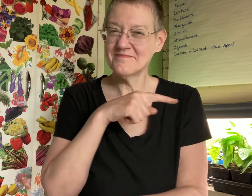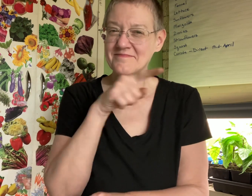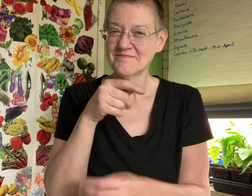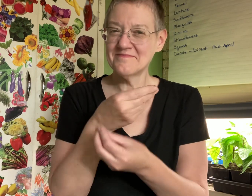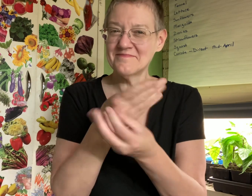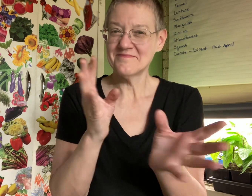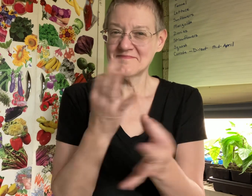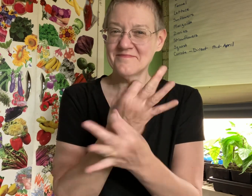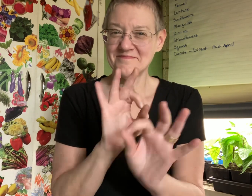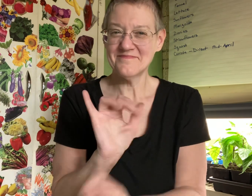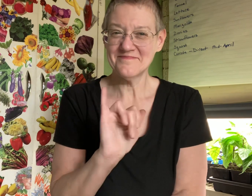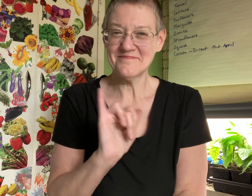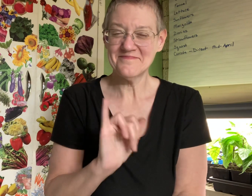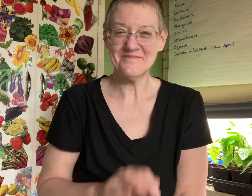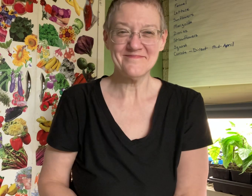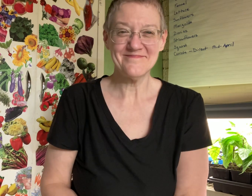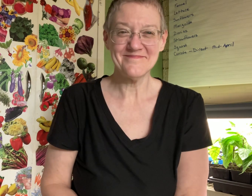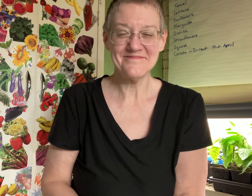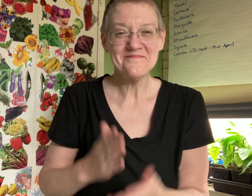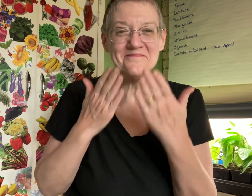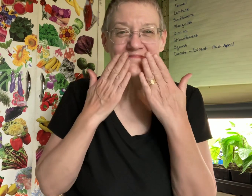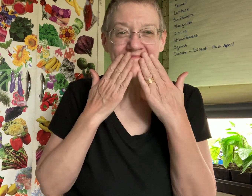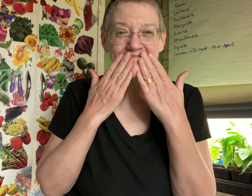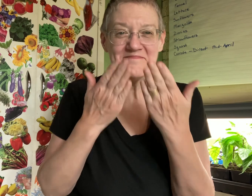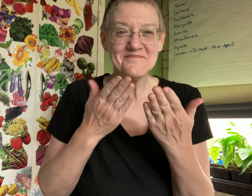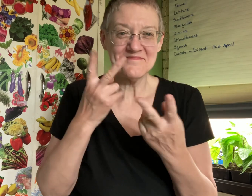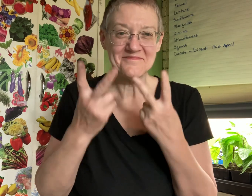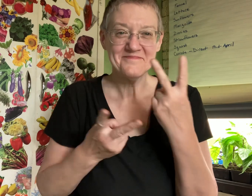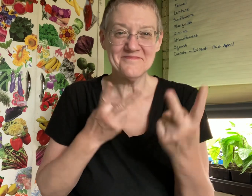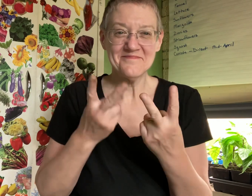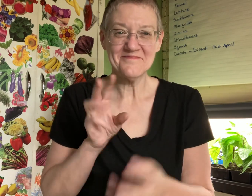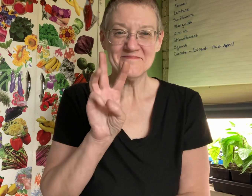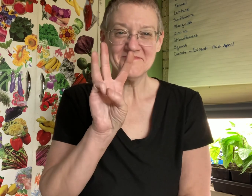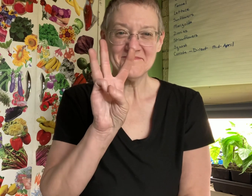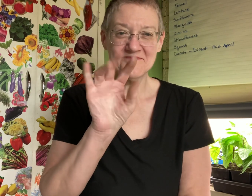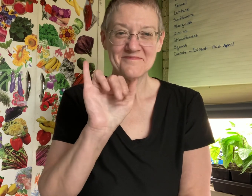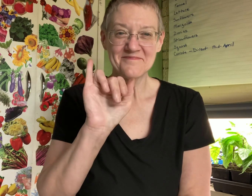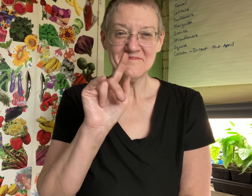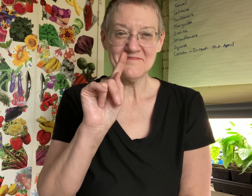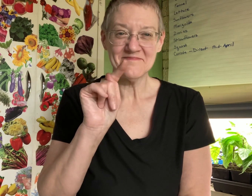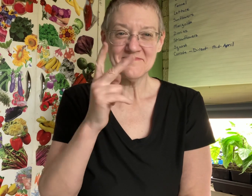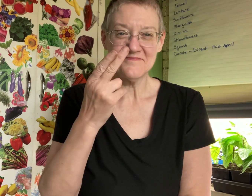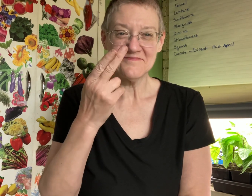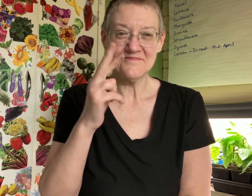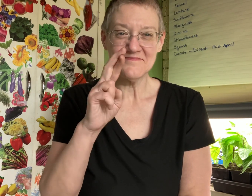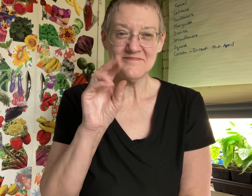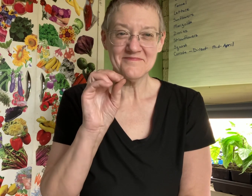hasn't sprouted yet, and a lot of this I'll give away free too. Thank you for visiting